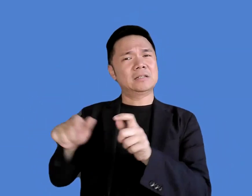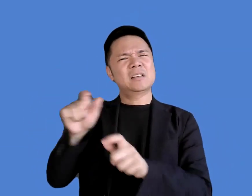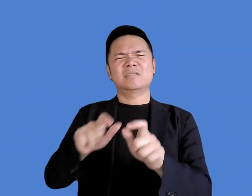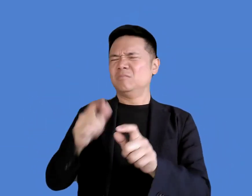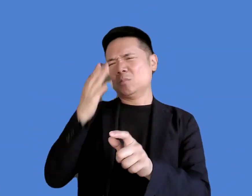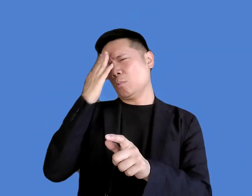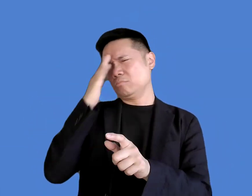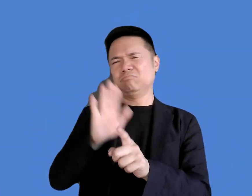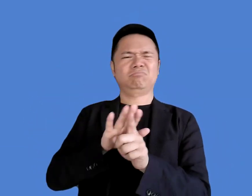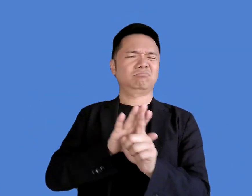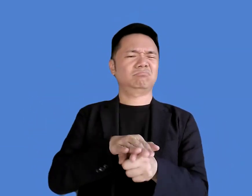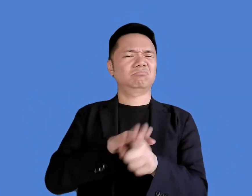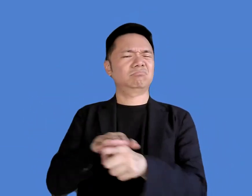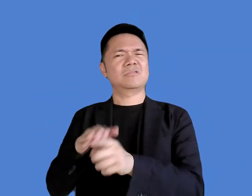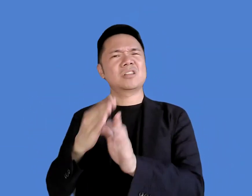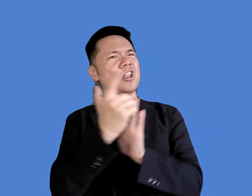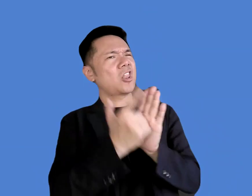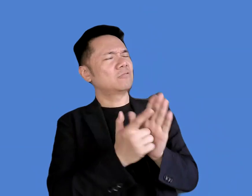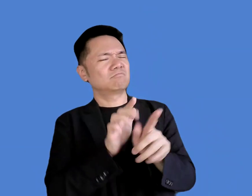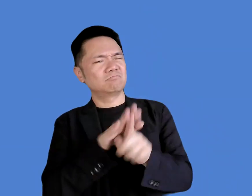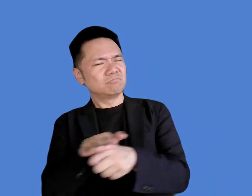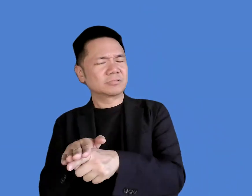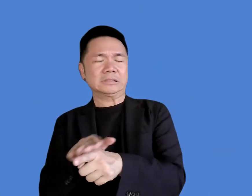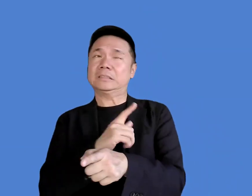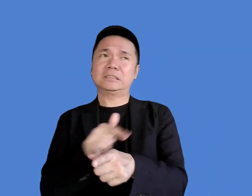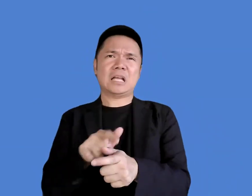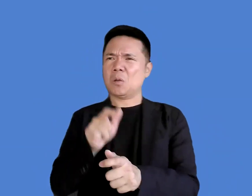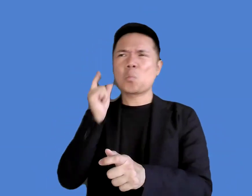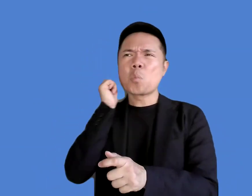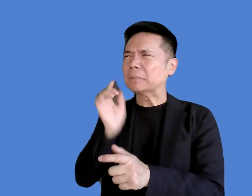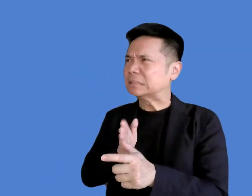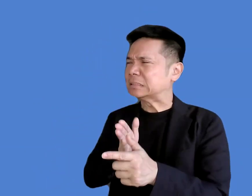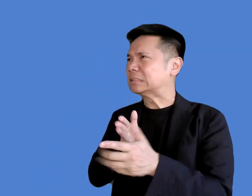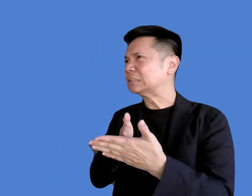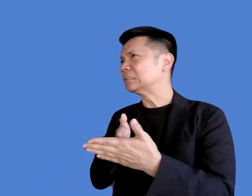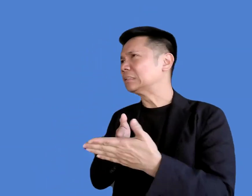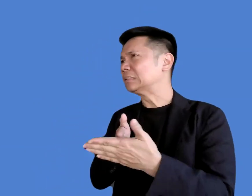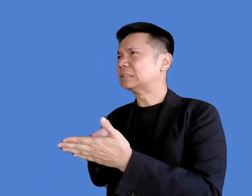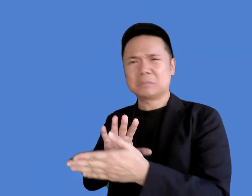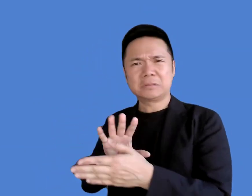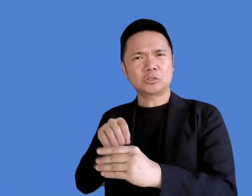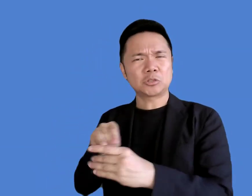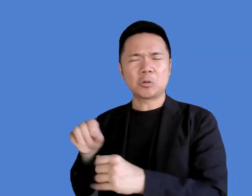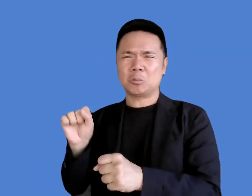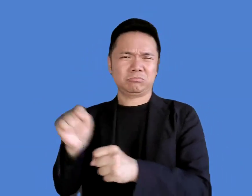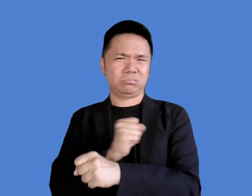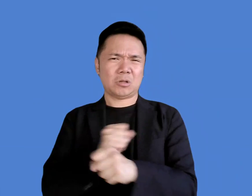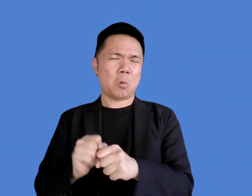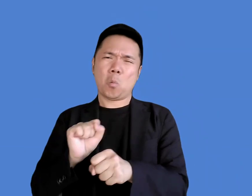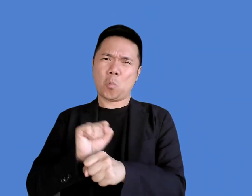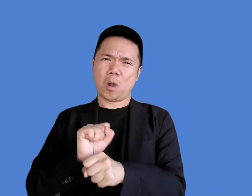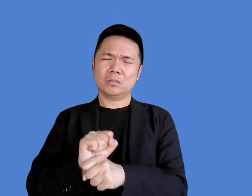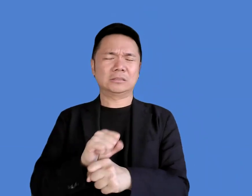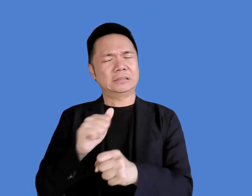and legislation present barriers to women's entry and success in the labour market, holding back